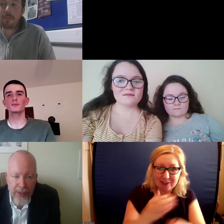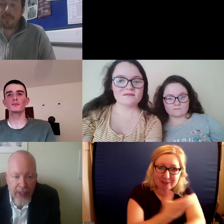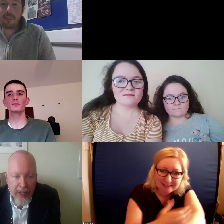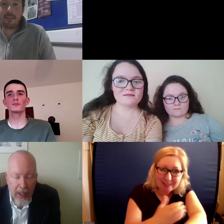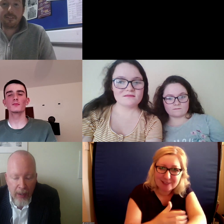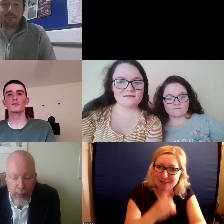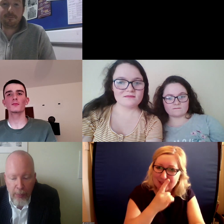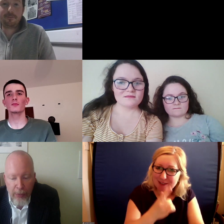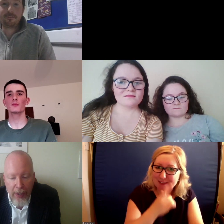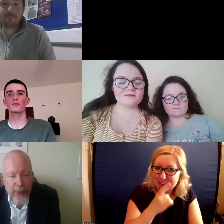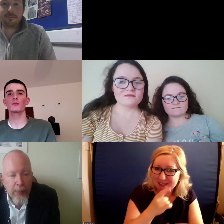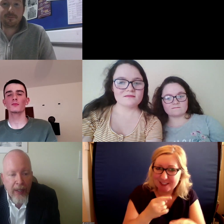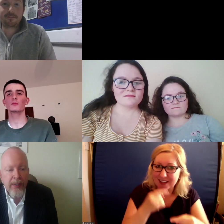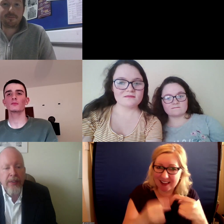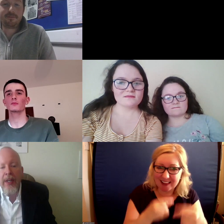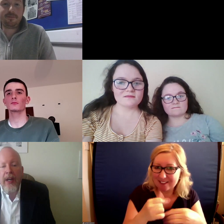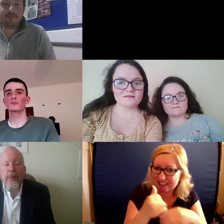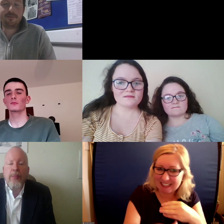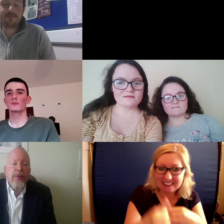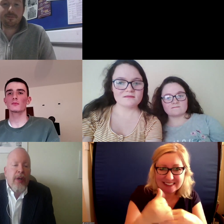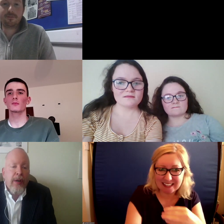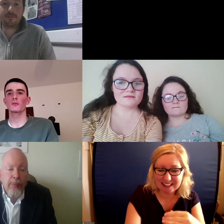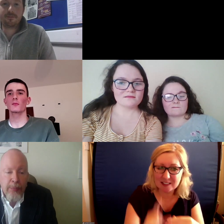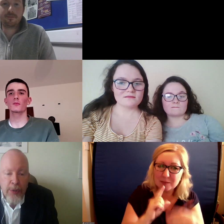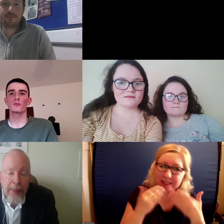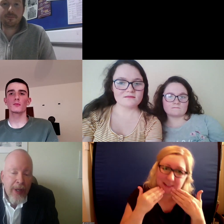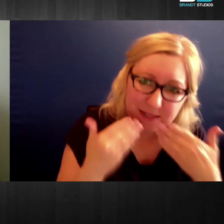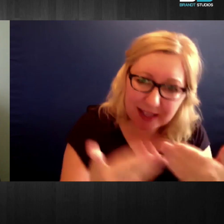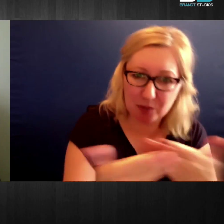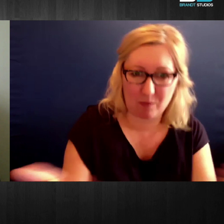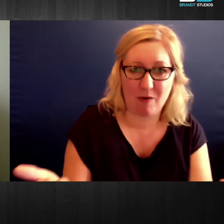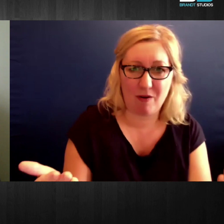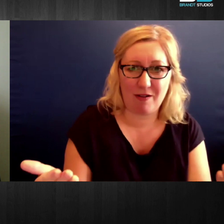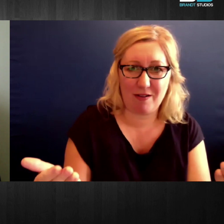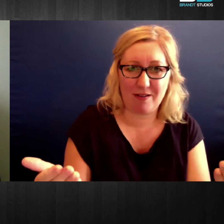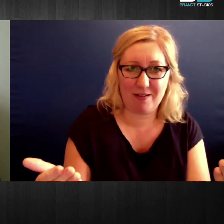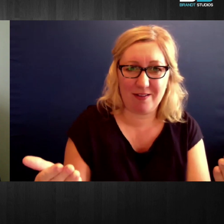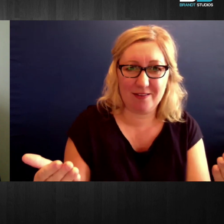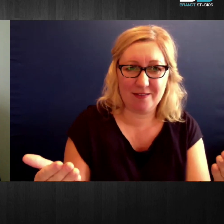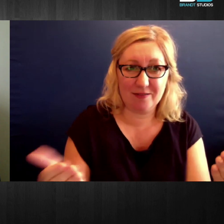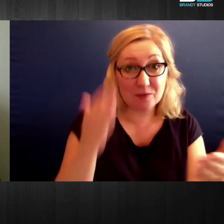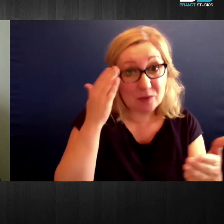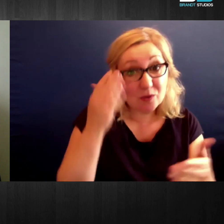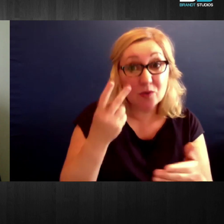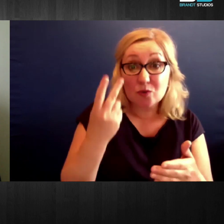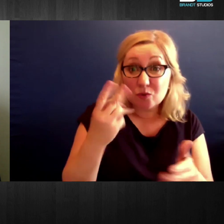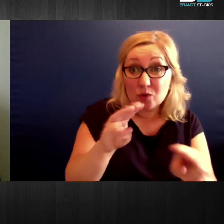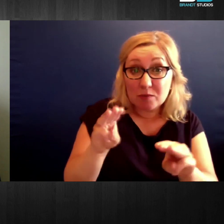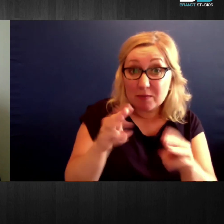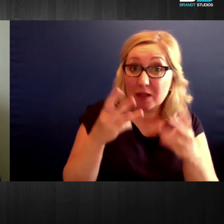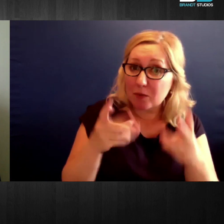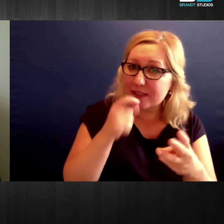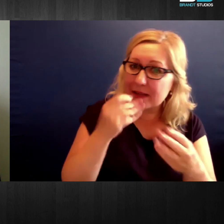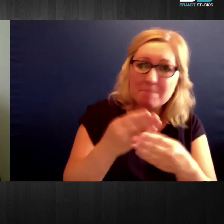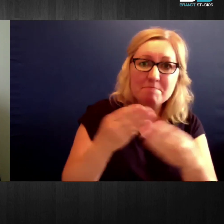so much. Throughout this whole process, two people I have to very much thank. Jillian Brown and Joanne Ford have